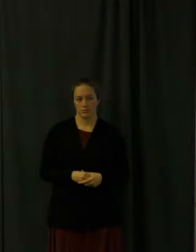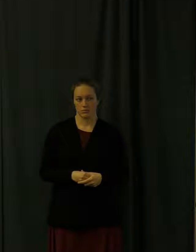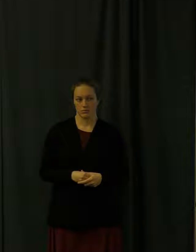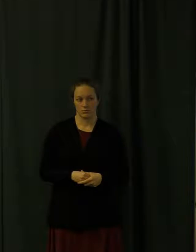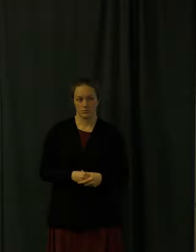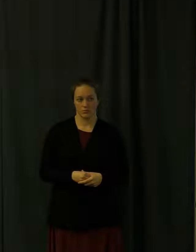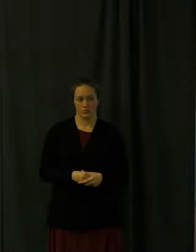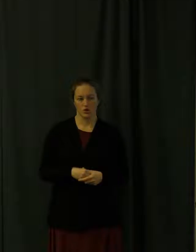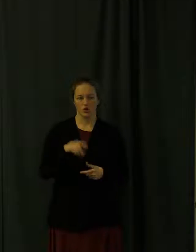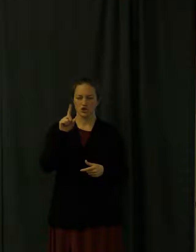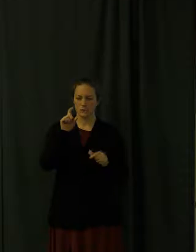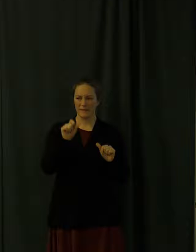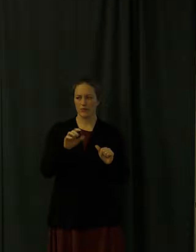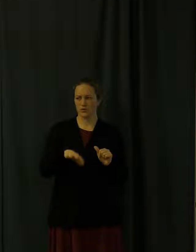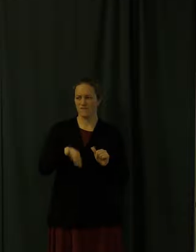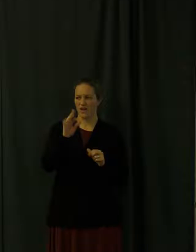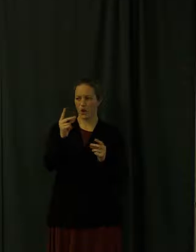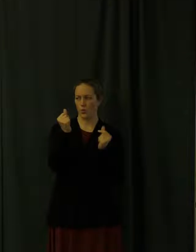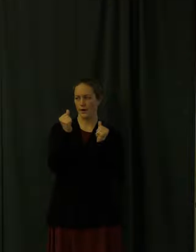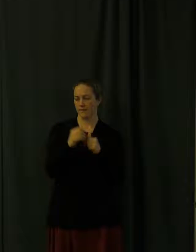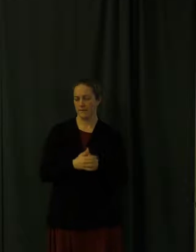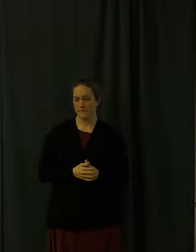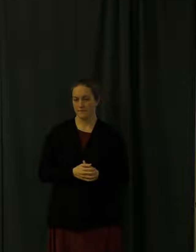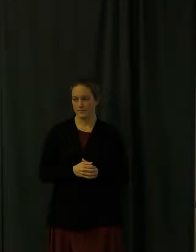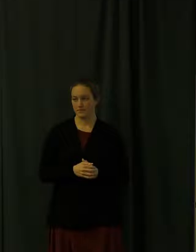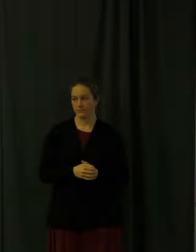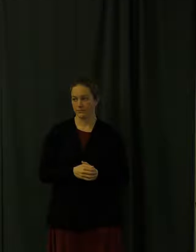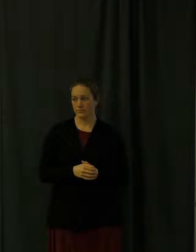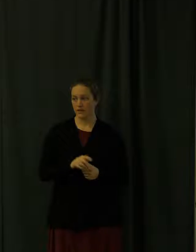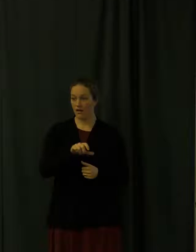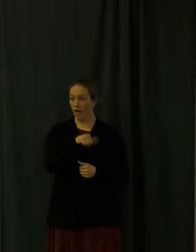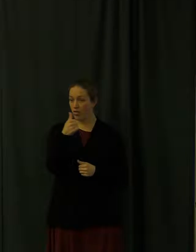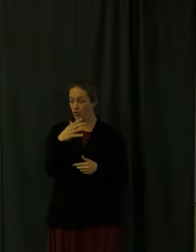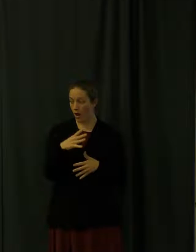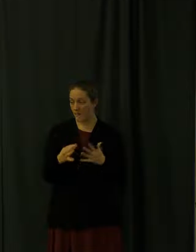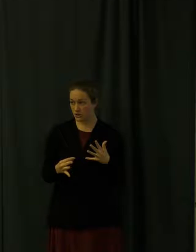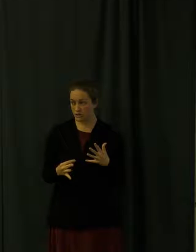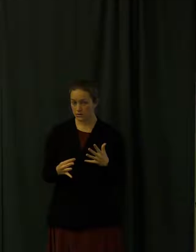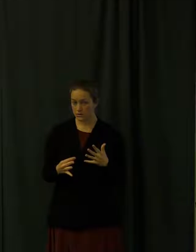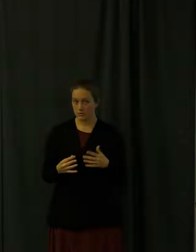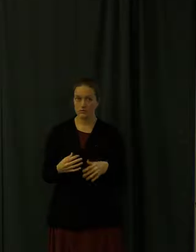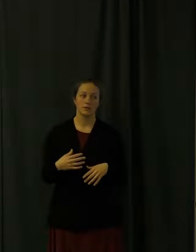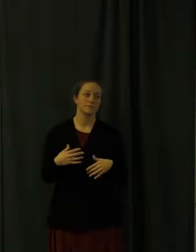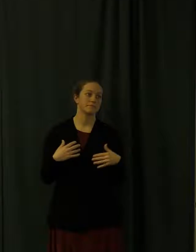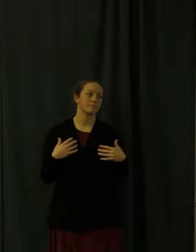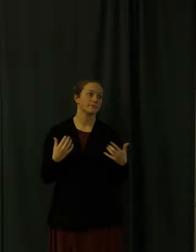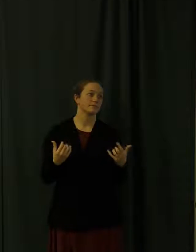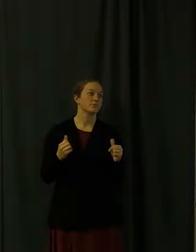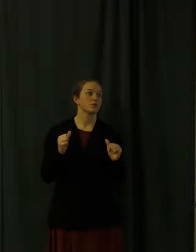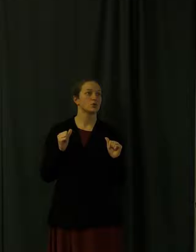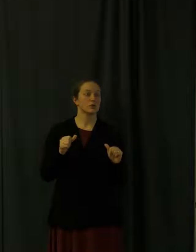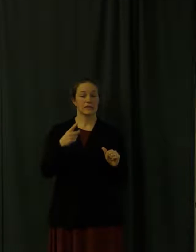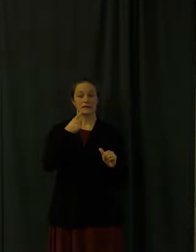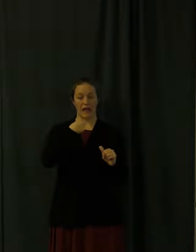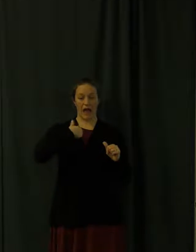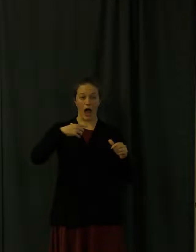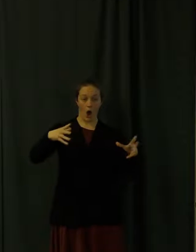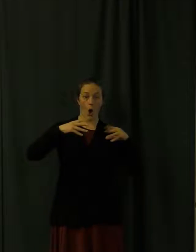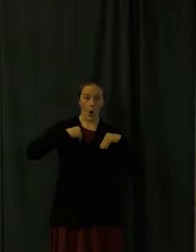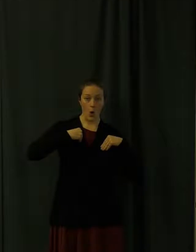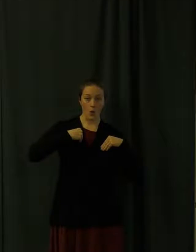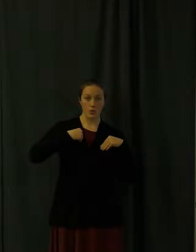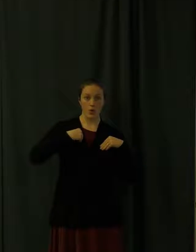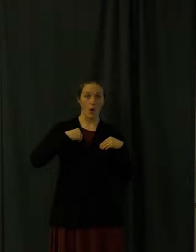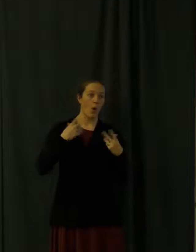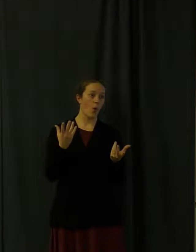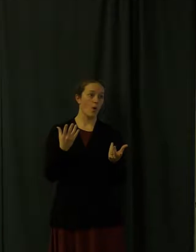You're probably gonna find it pretty quick. Okay. Your other options are, like you can say it is owned by me, or you can say like, oh, I know